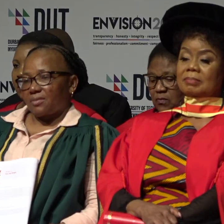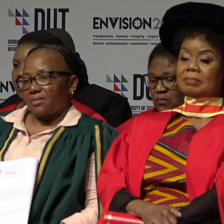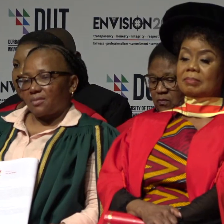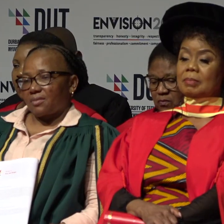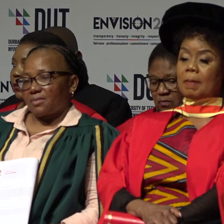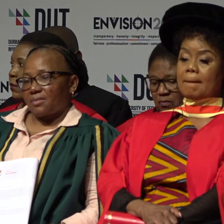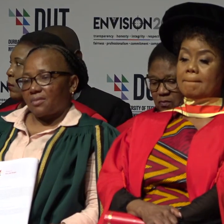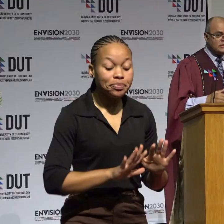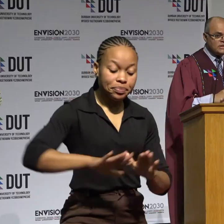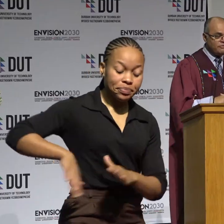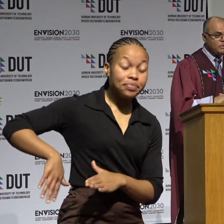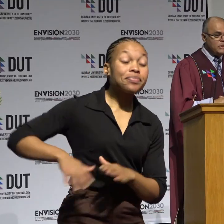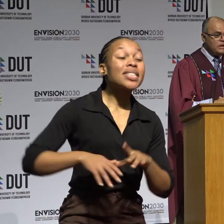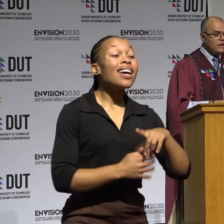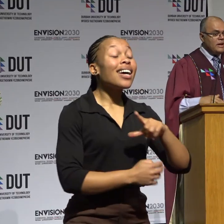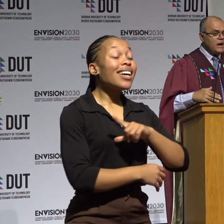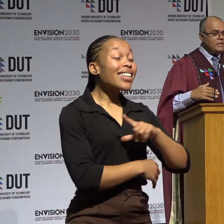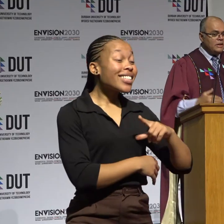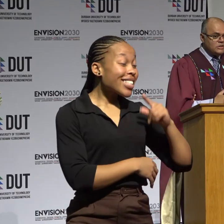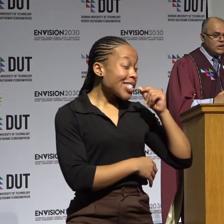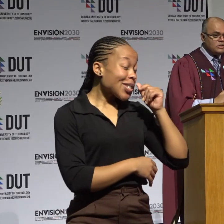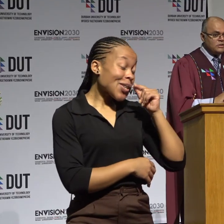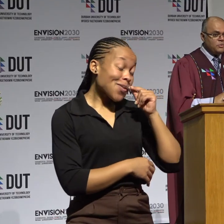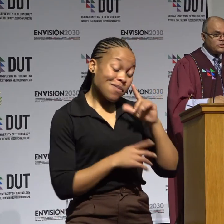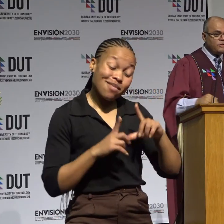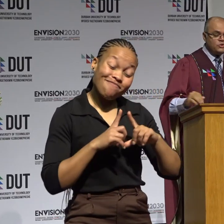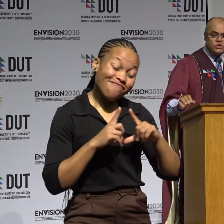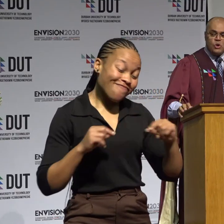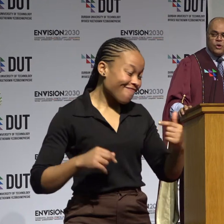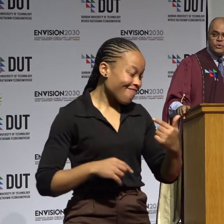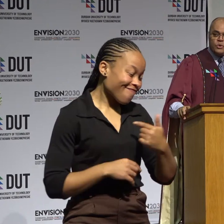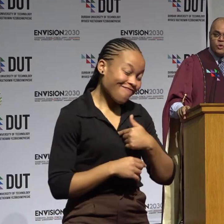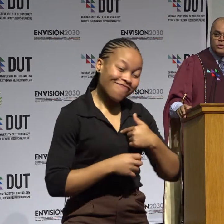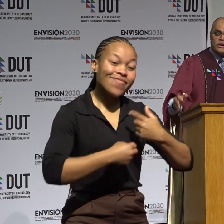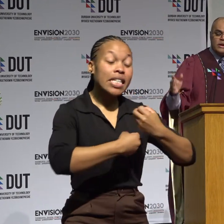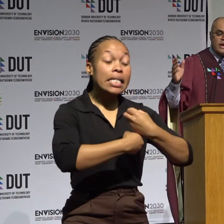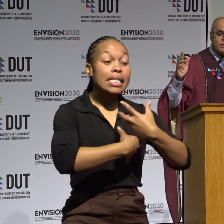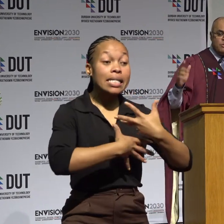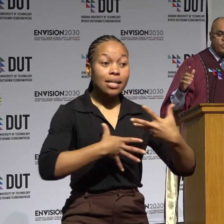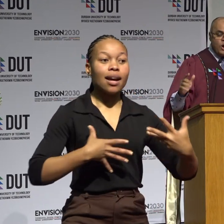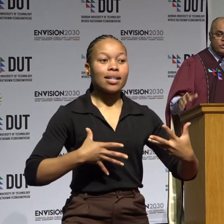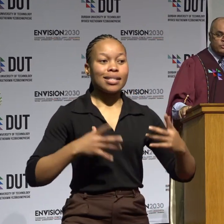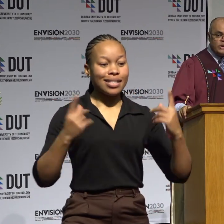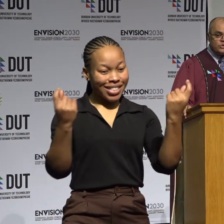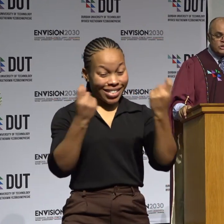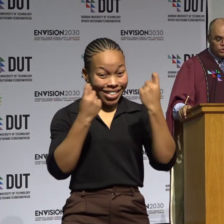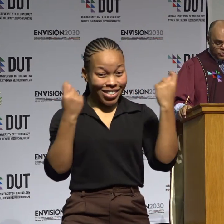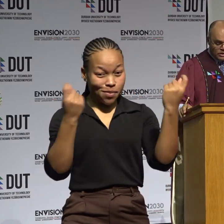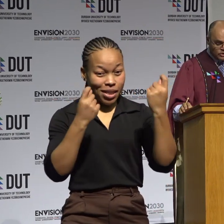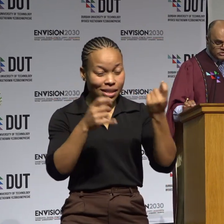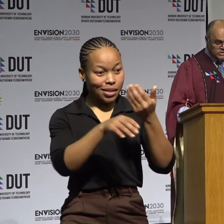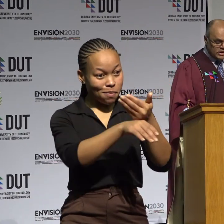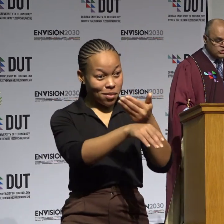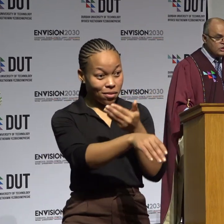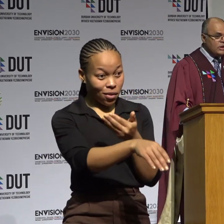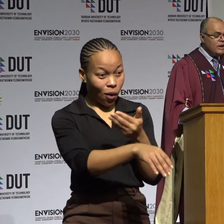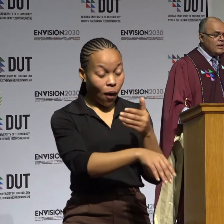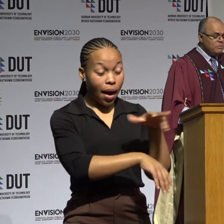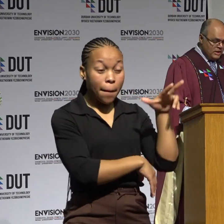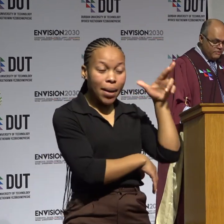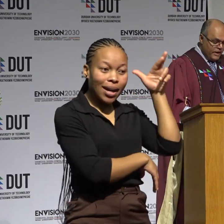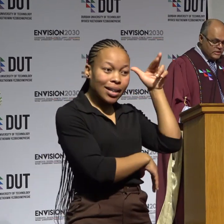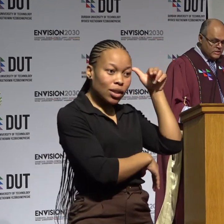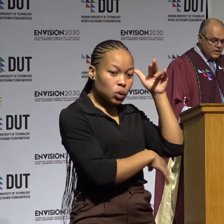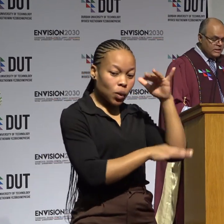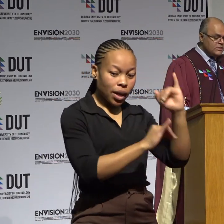Chancellor, ladies and gentlemen, that's enough from me. I think let's get the rest of the show on the road. And before our graduates are called up onto stage, let